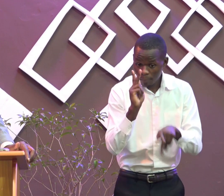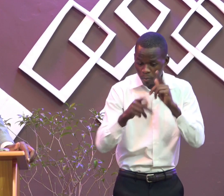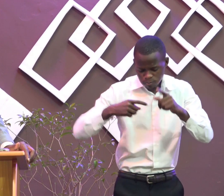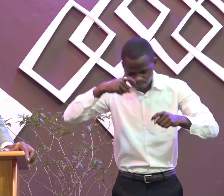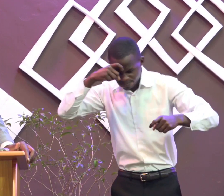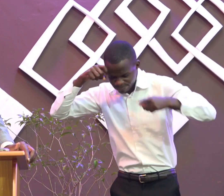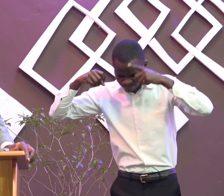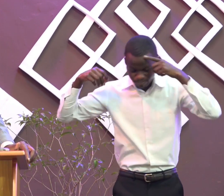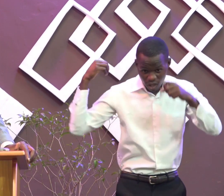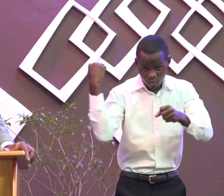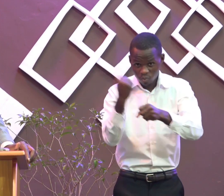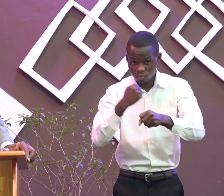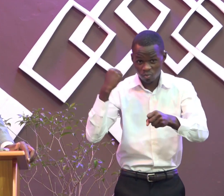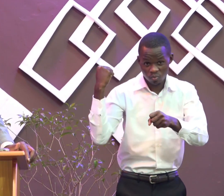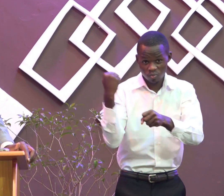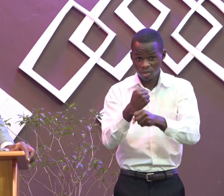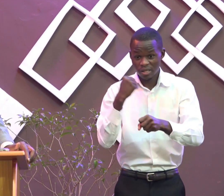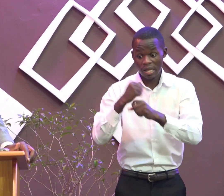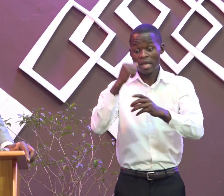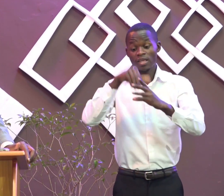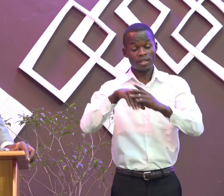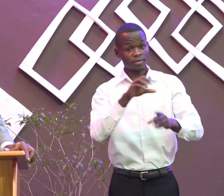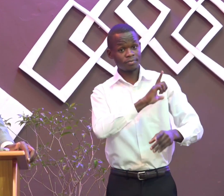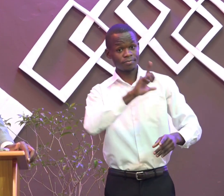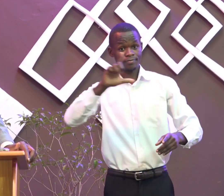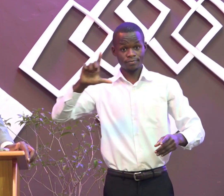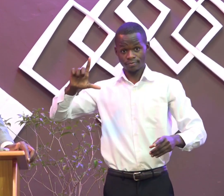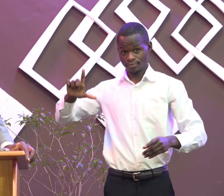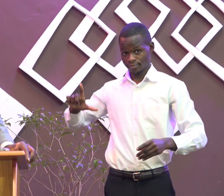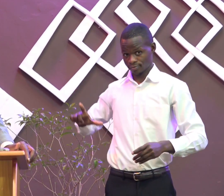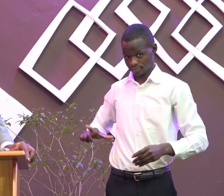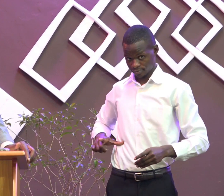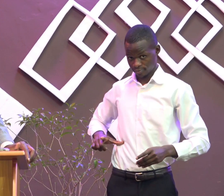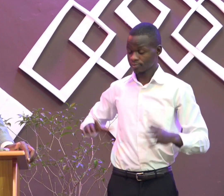you and are over you in the Lord and admonish you